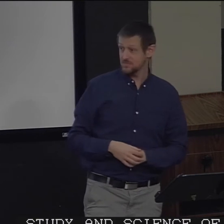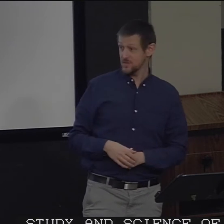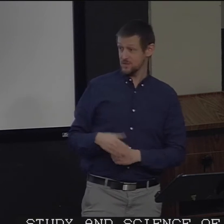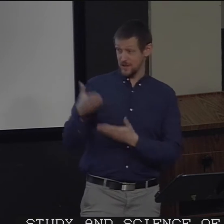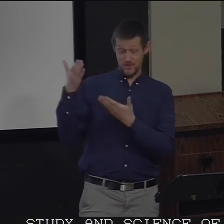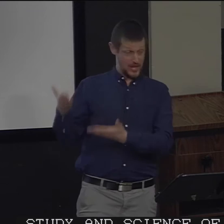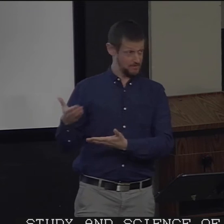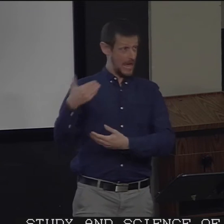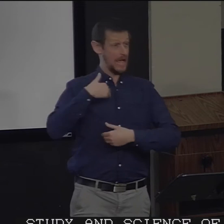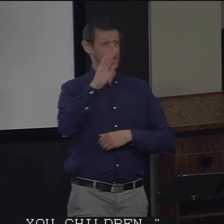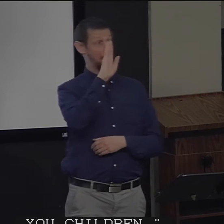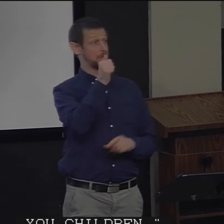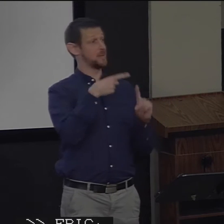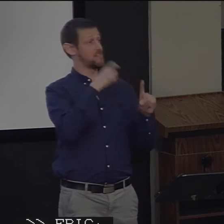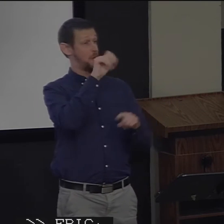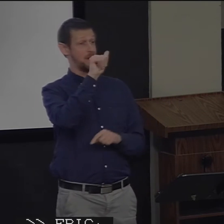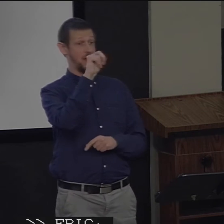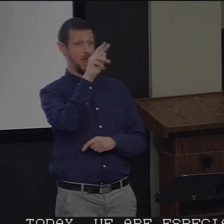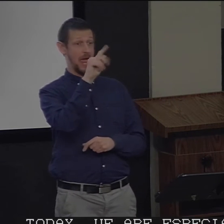our distinguished lecturer.